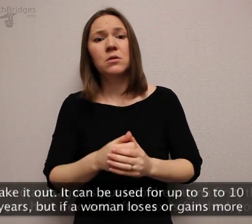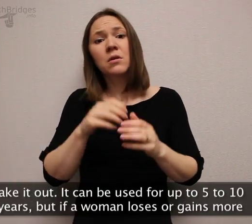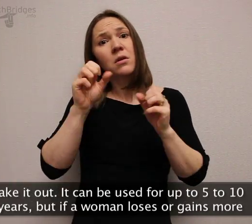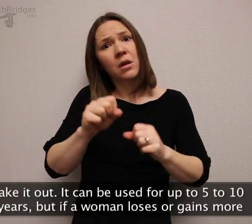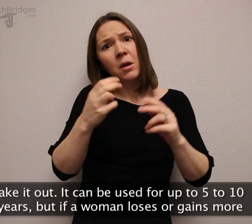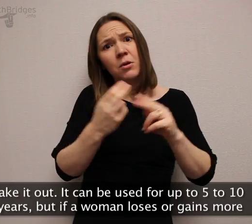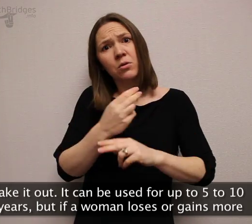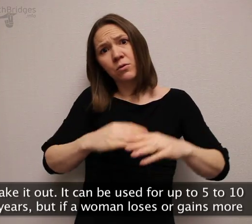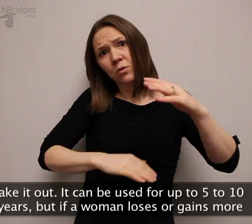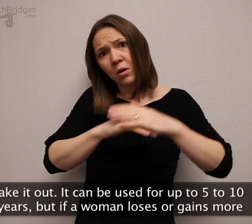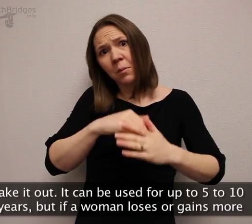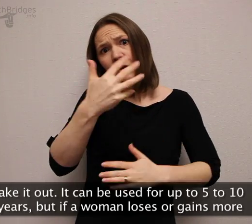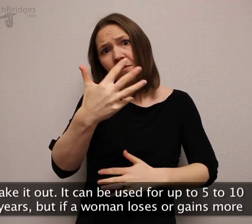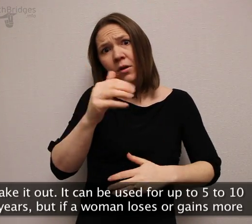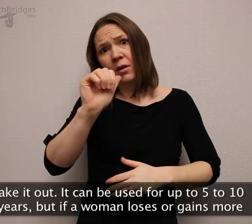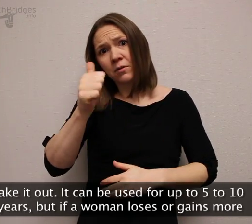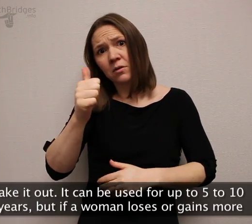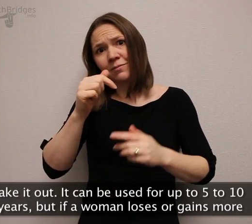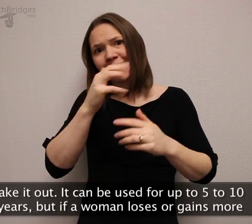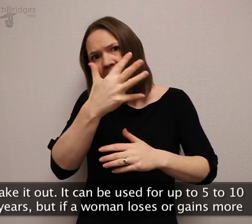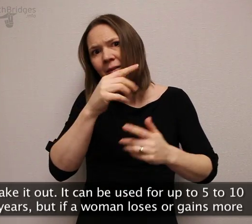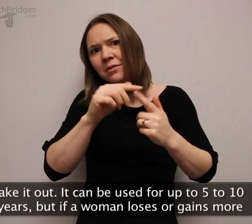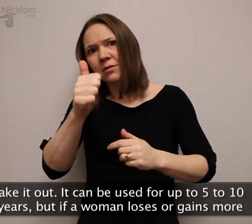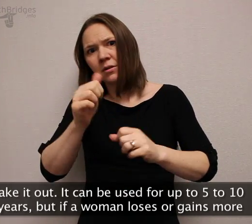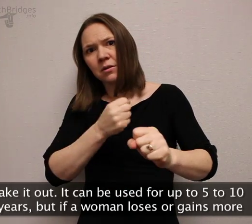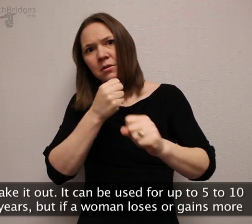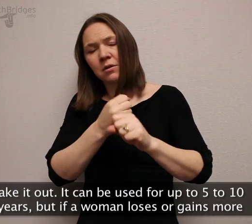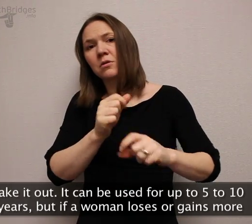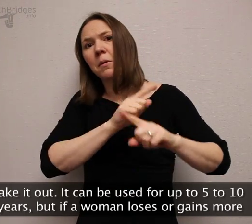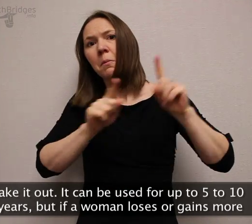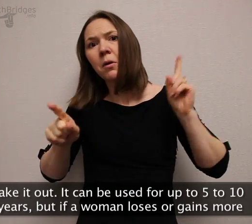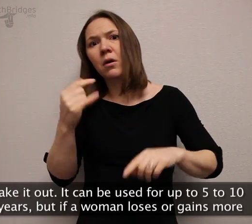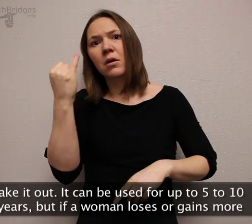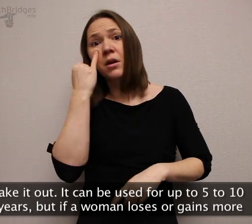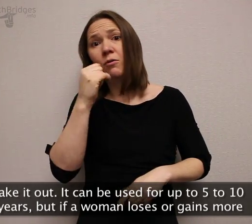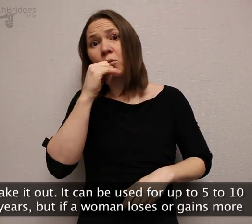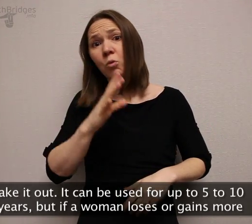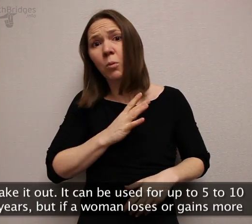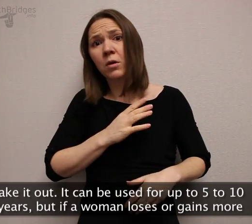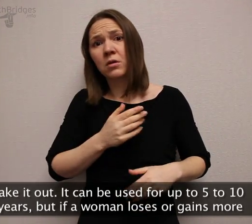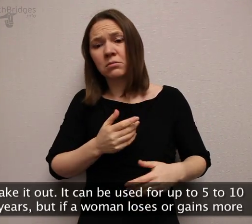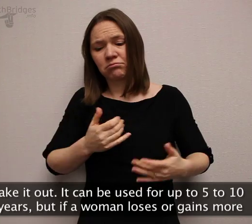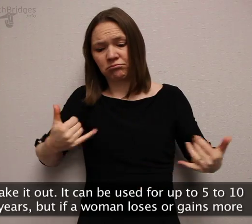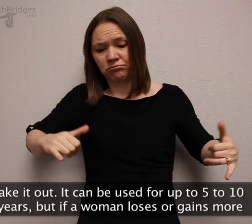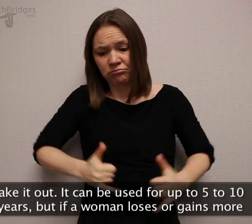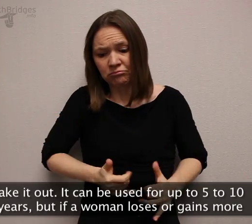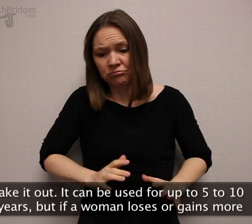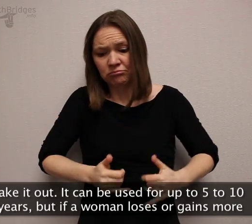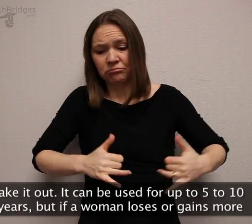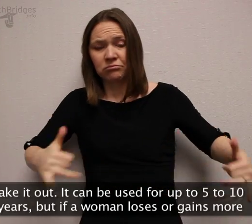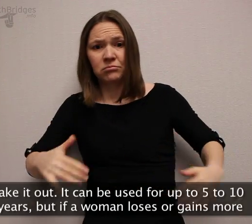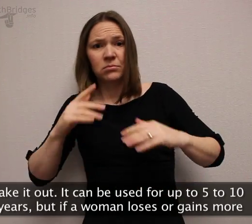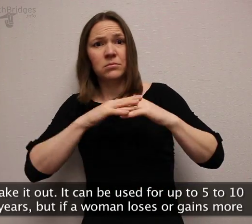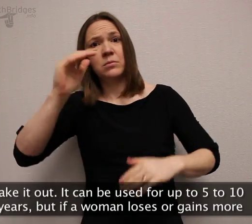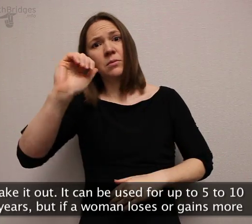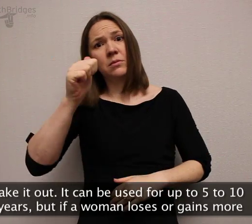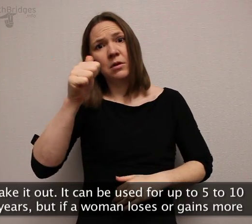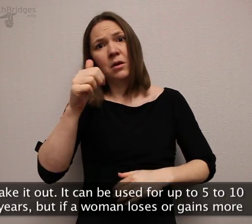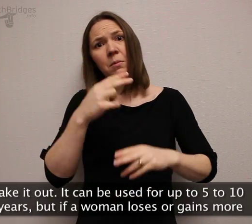it out. It can be used for up to 5 to 10 years, but if a woman loses or gains more than